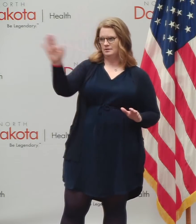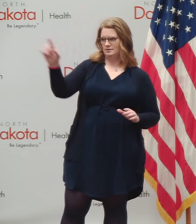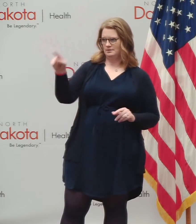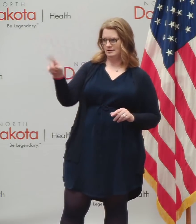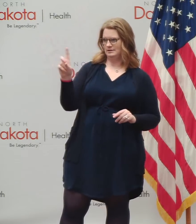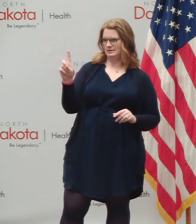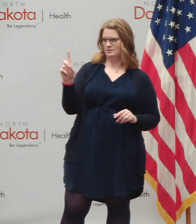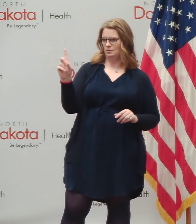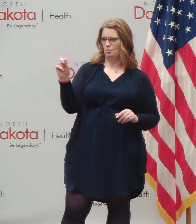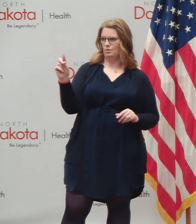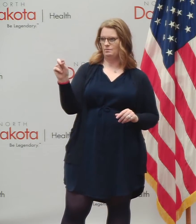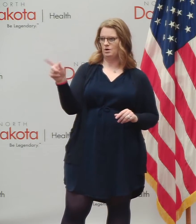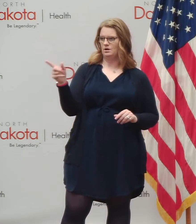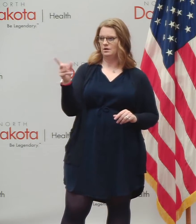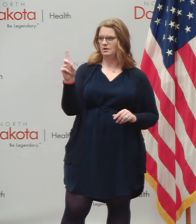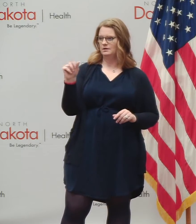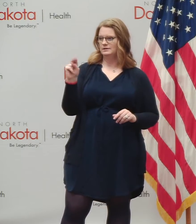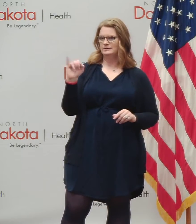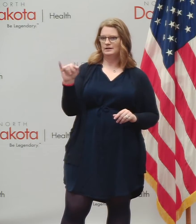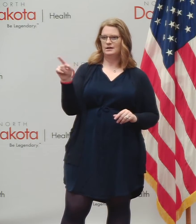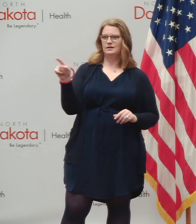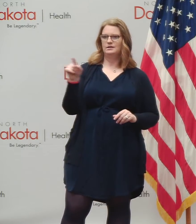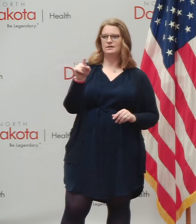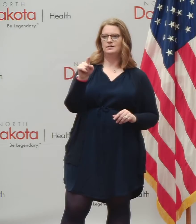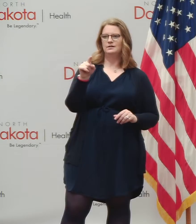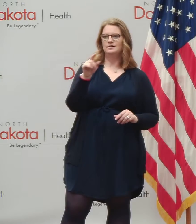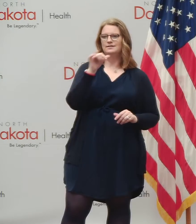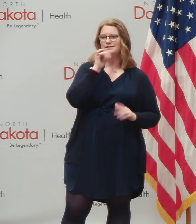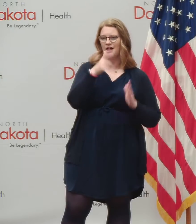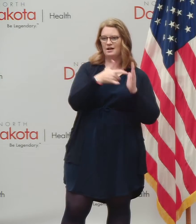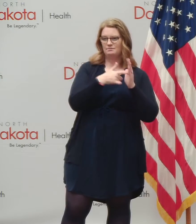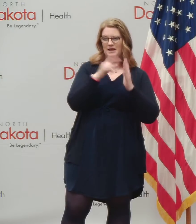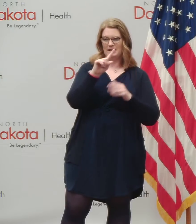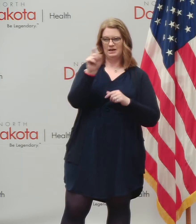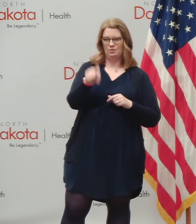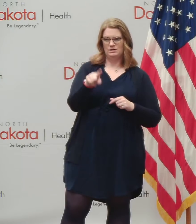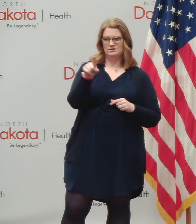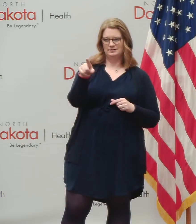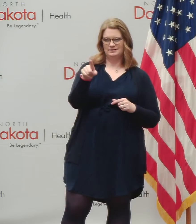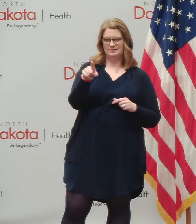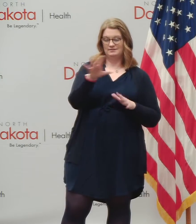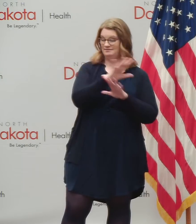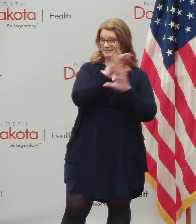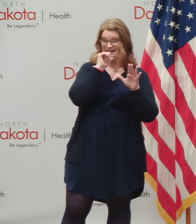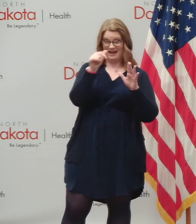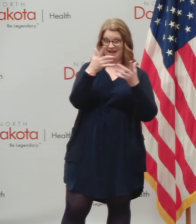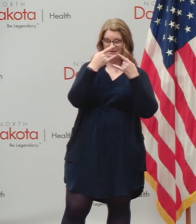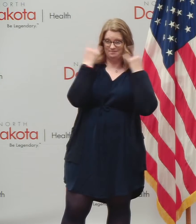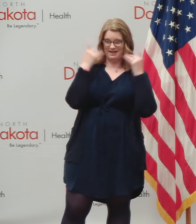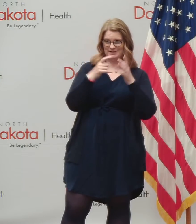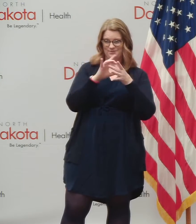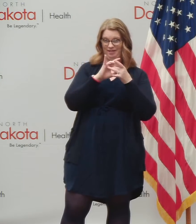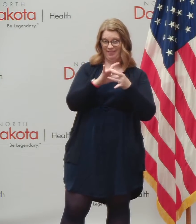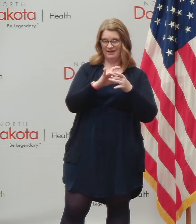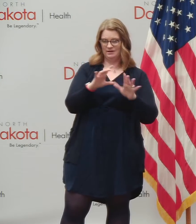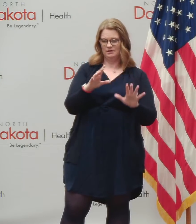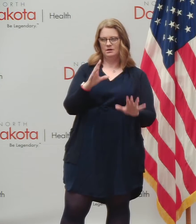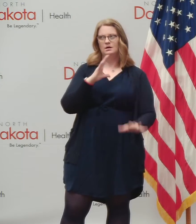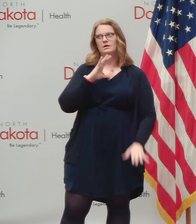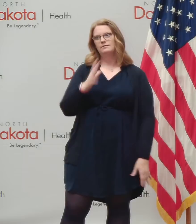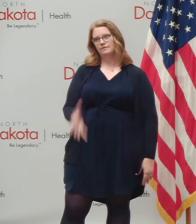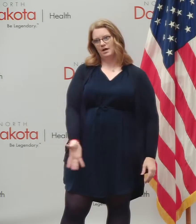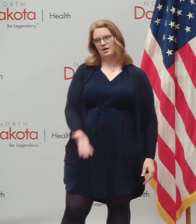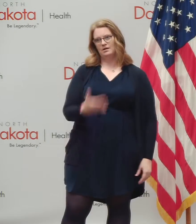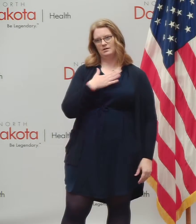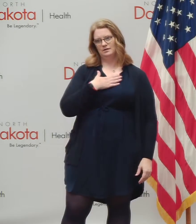do one online, and then that's my last one. Okay, that's